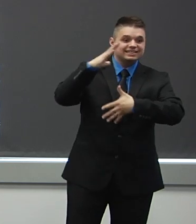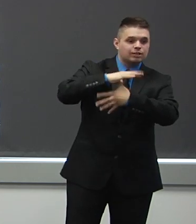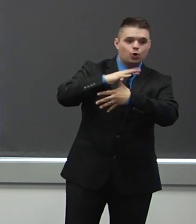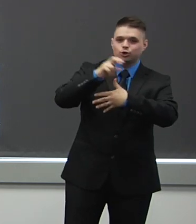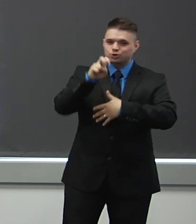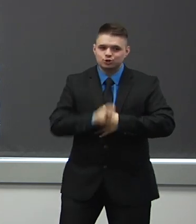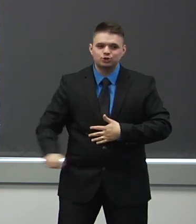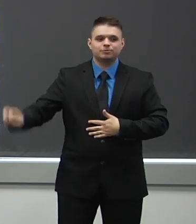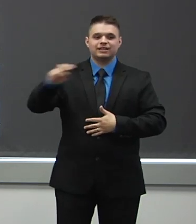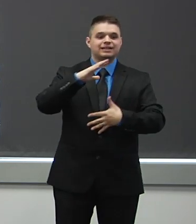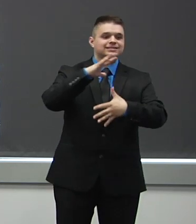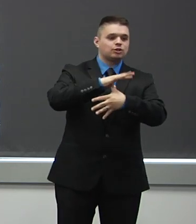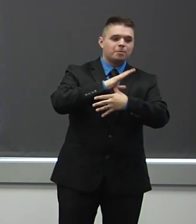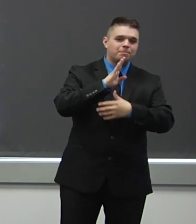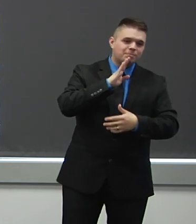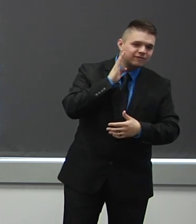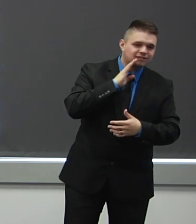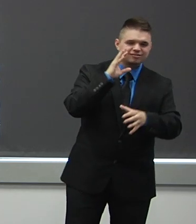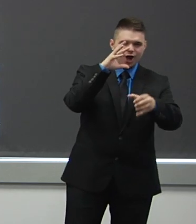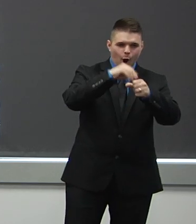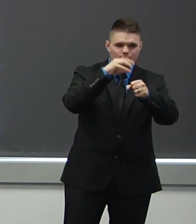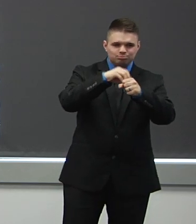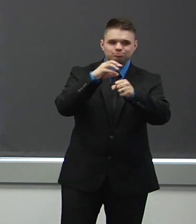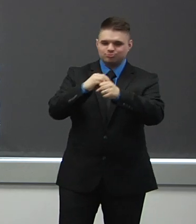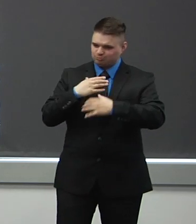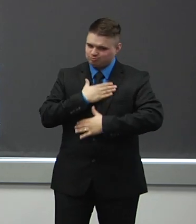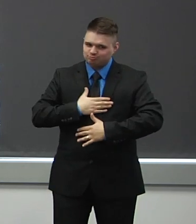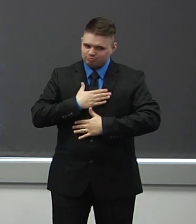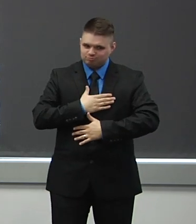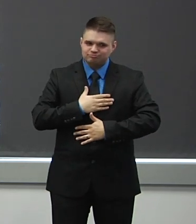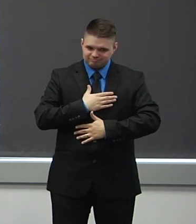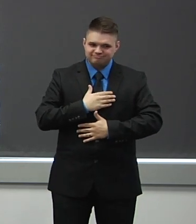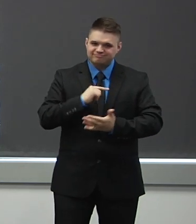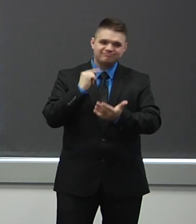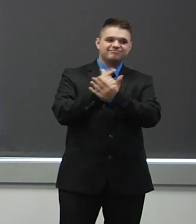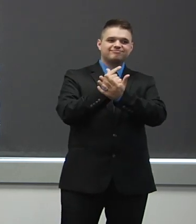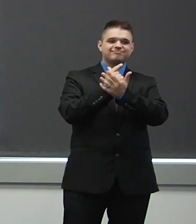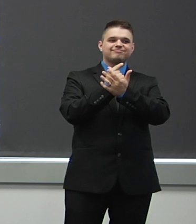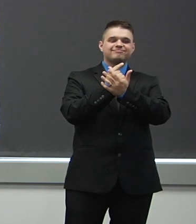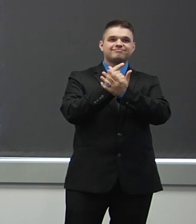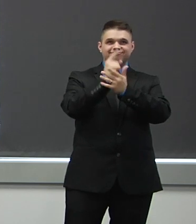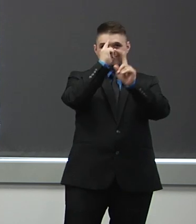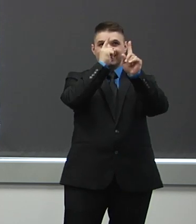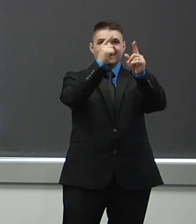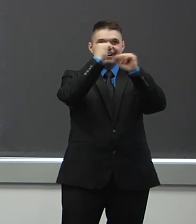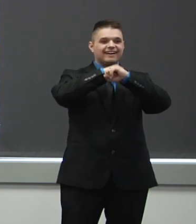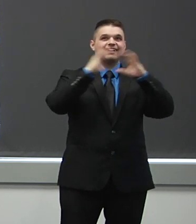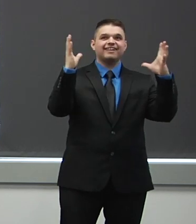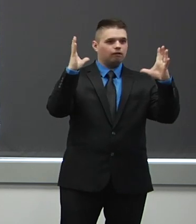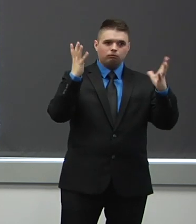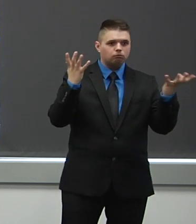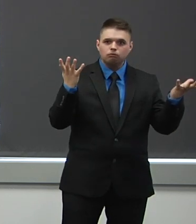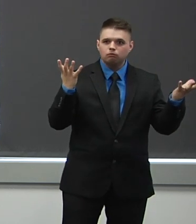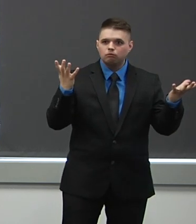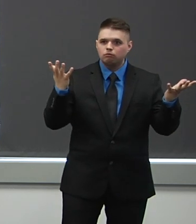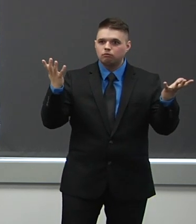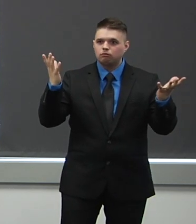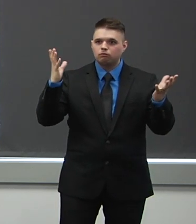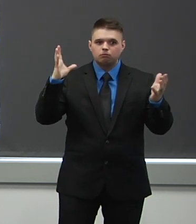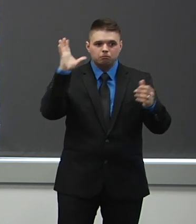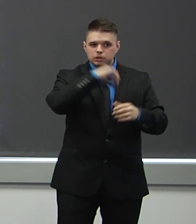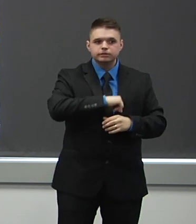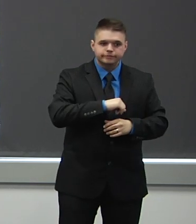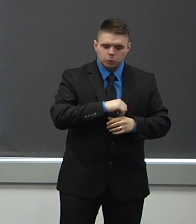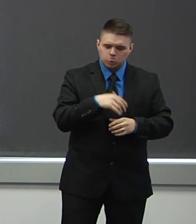Just think about all the sort of milestone events that our seniors are missing this year. This is a real